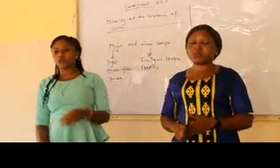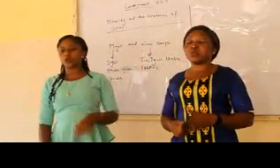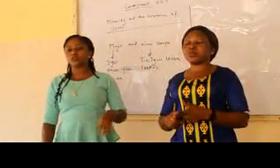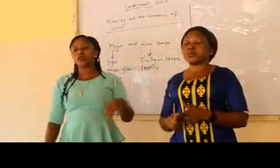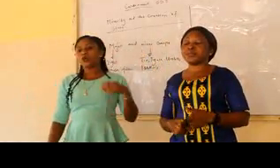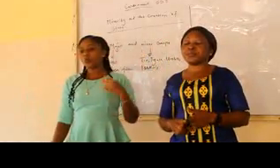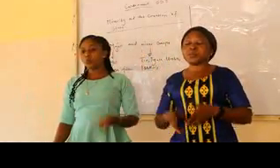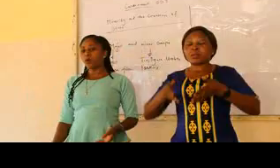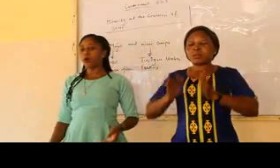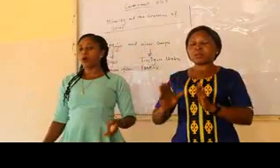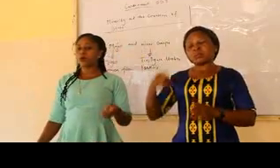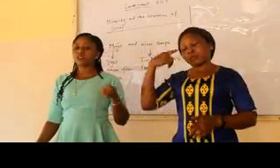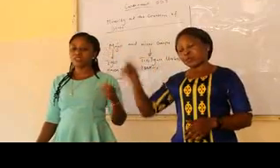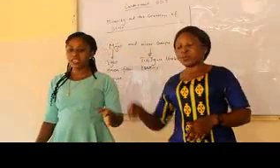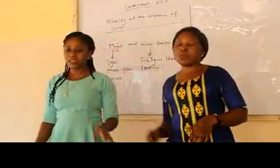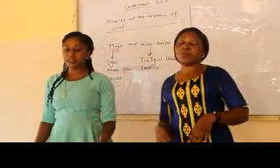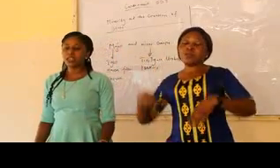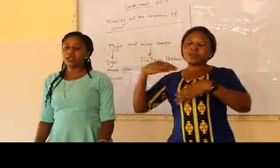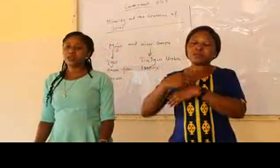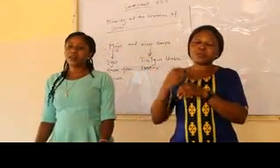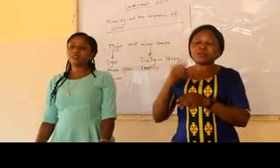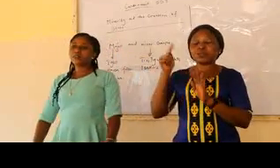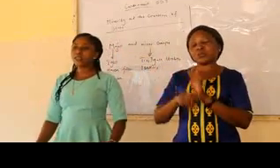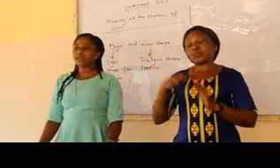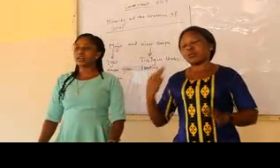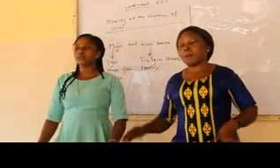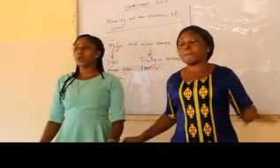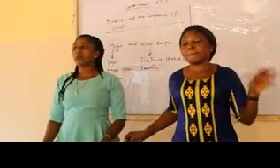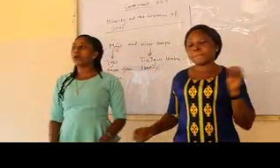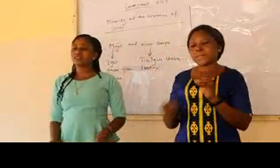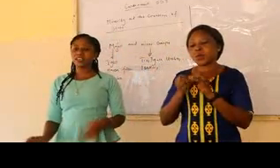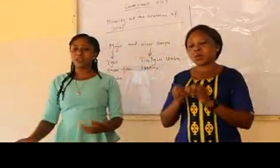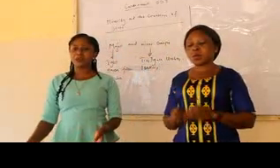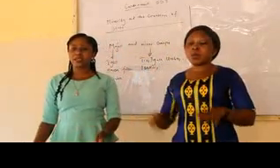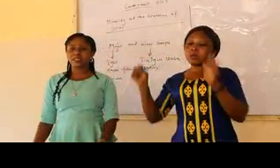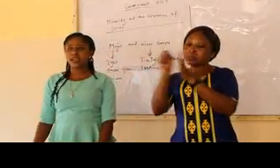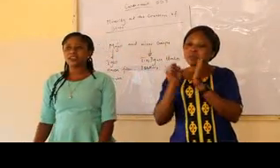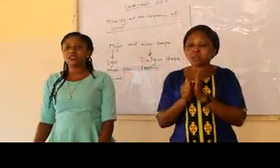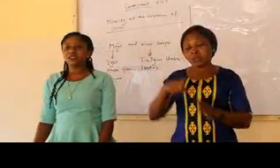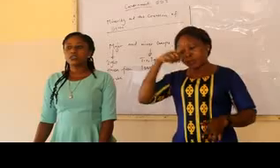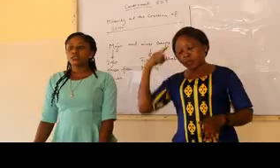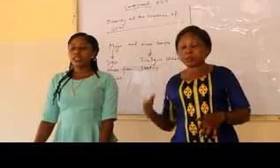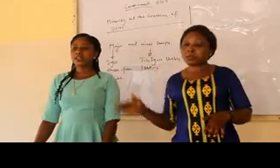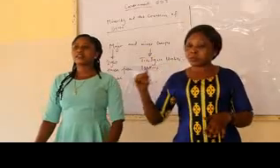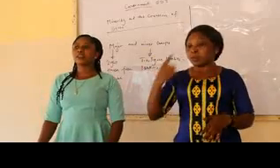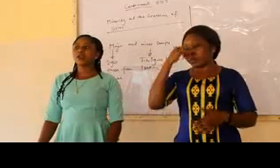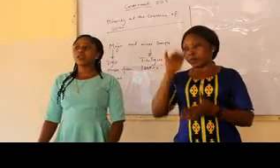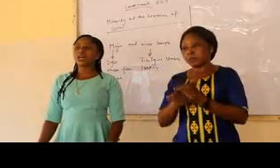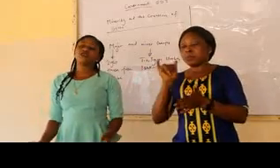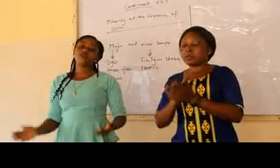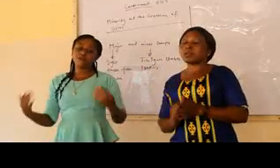creation of more states, because they believe that when more states are created,